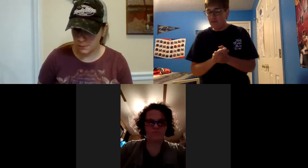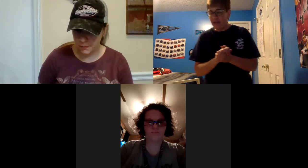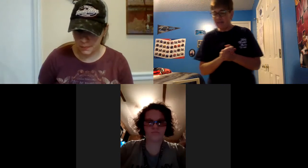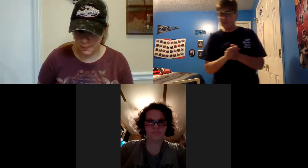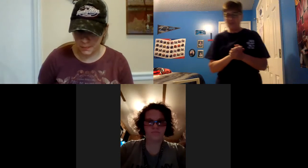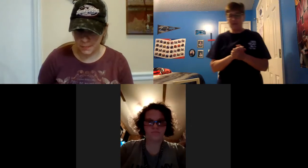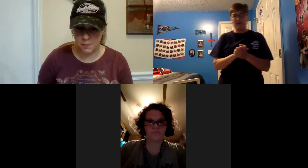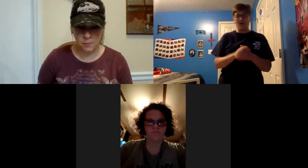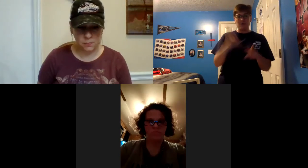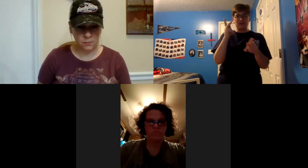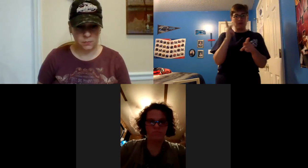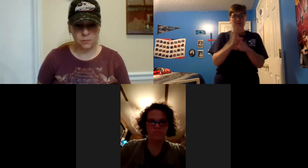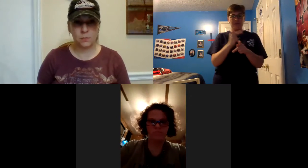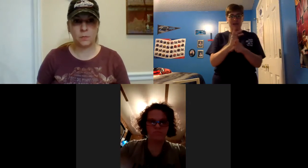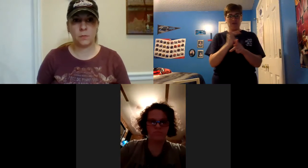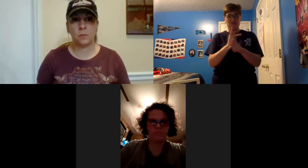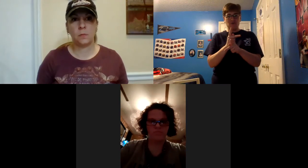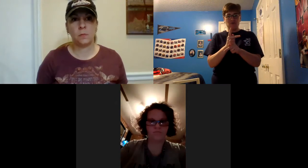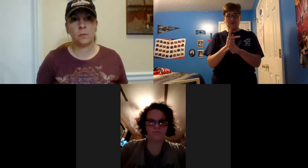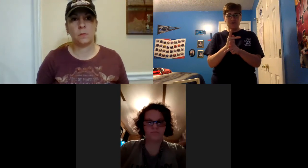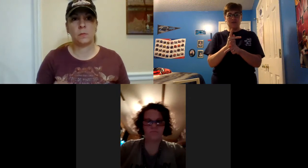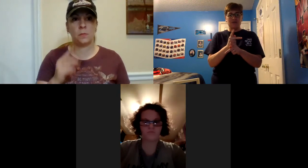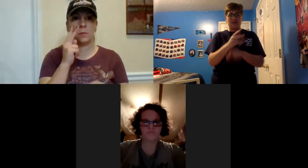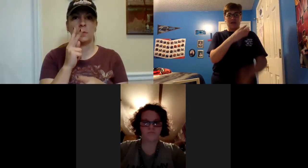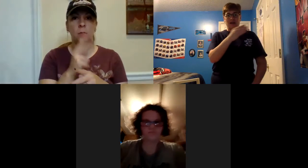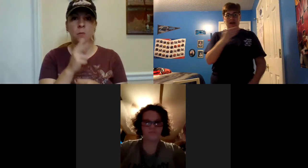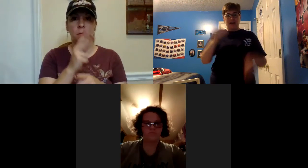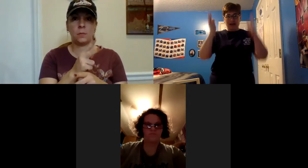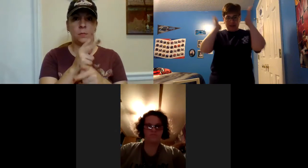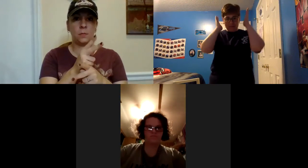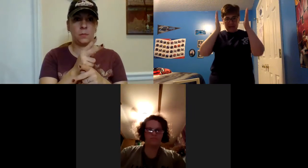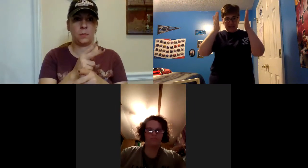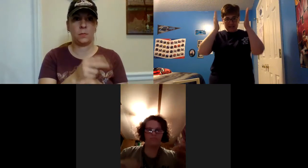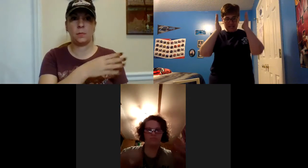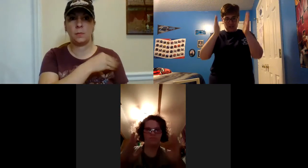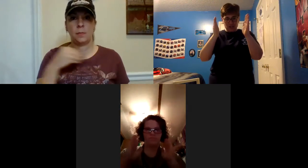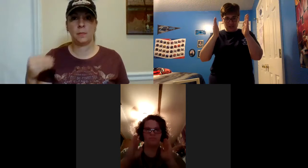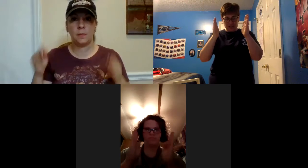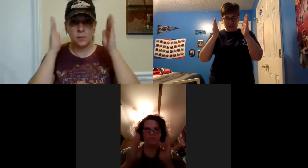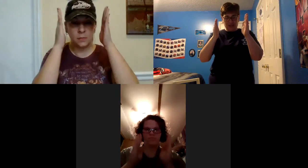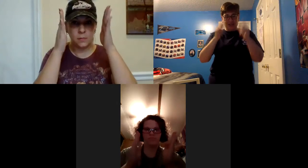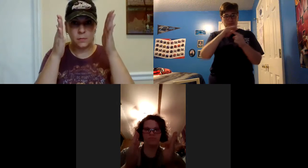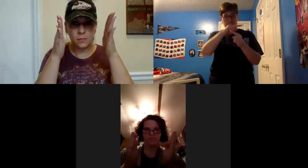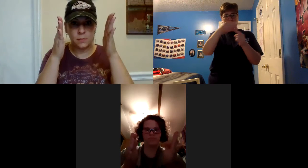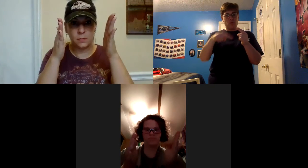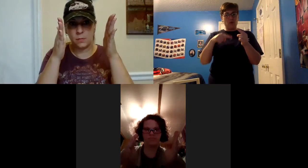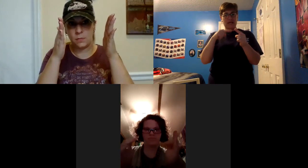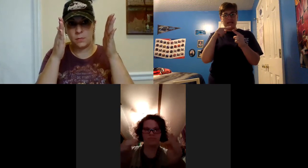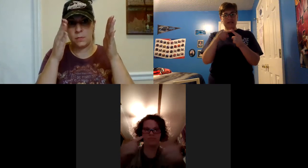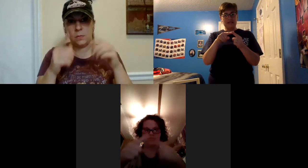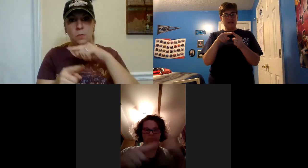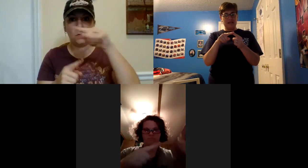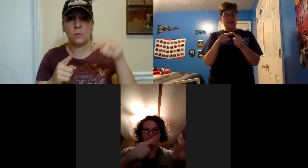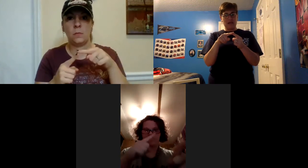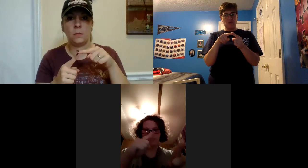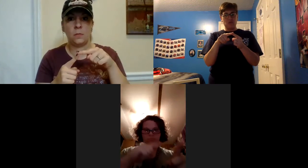careful and pay attention when you go home. So be careful and pay attention. And then we said